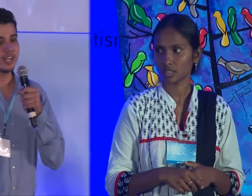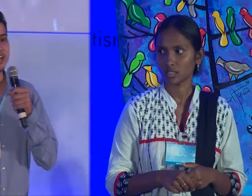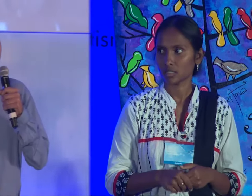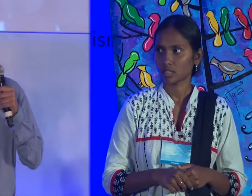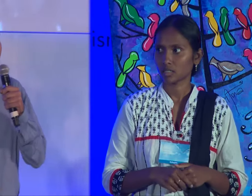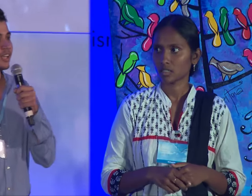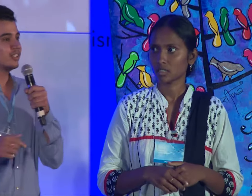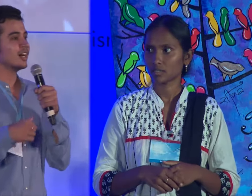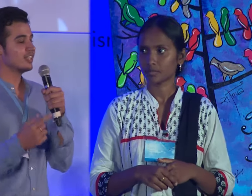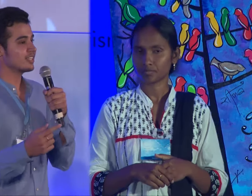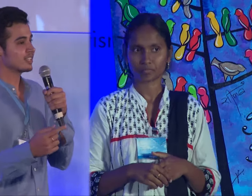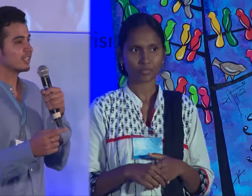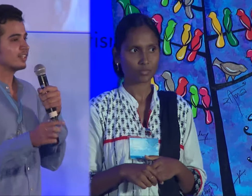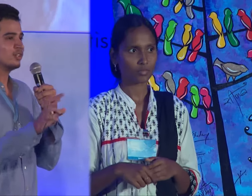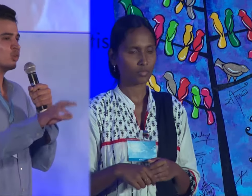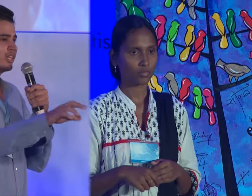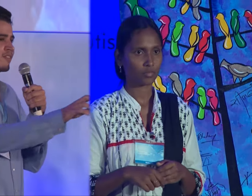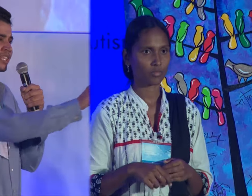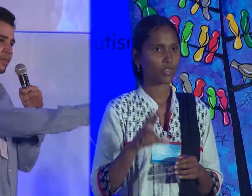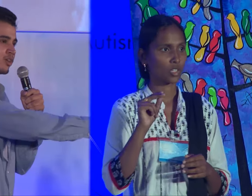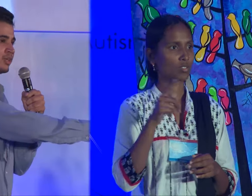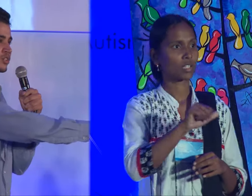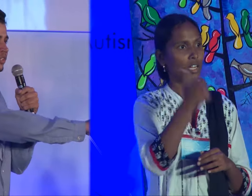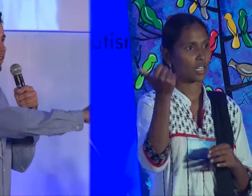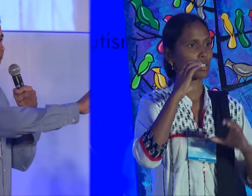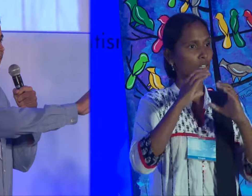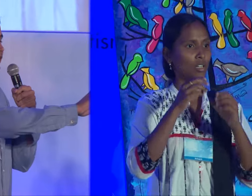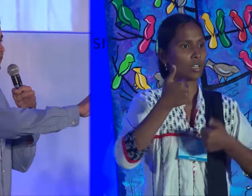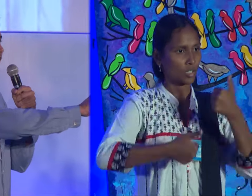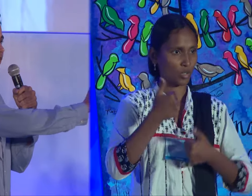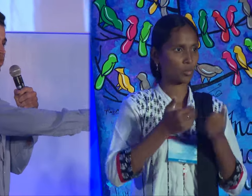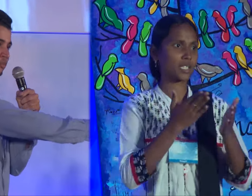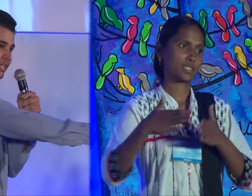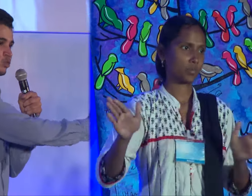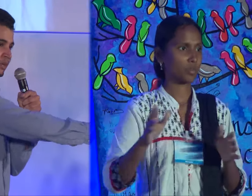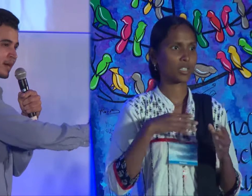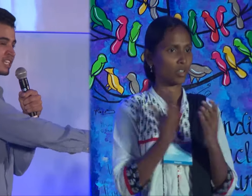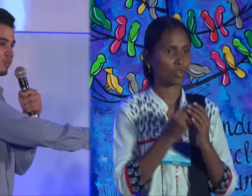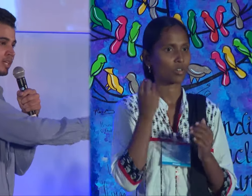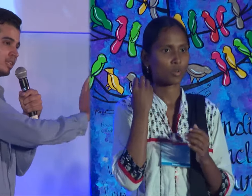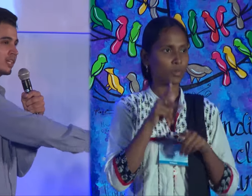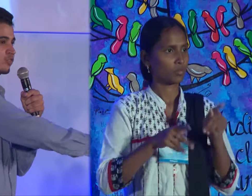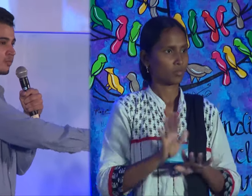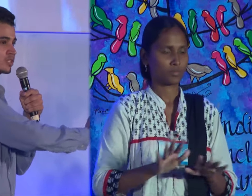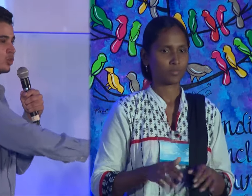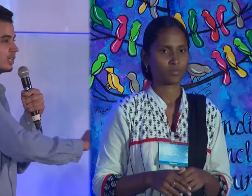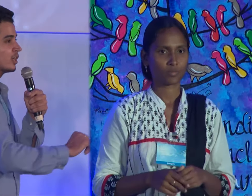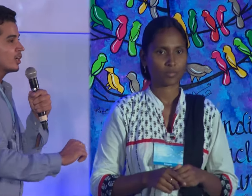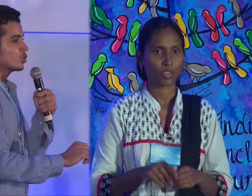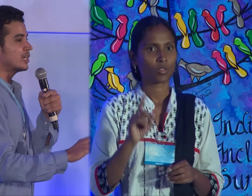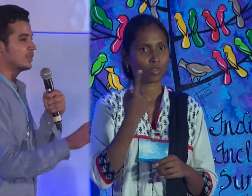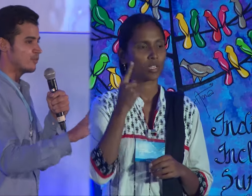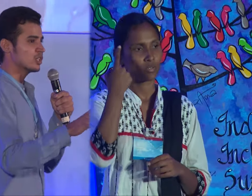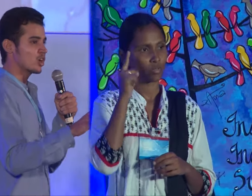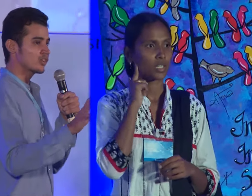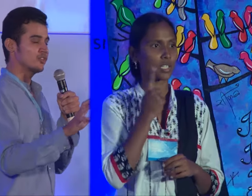then we filed an RTI, and the RTI says that no, they have a separate competition, and they should participate in the Deaf Olympics only.